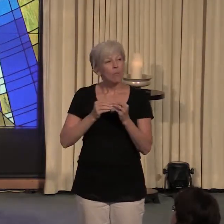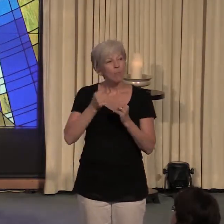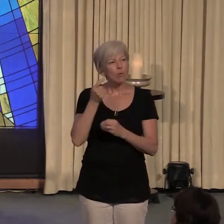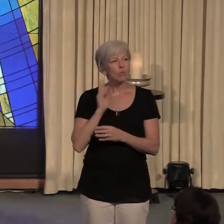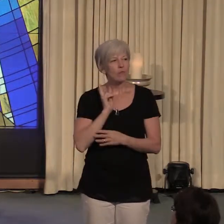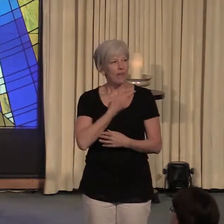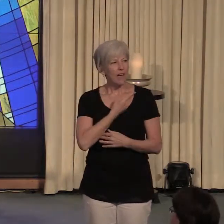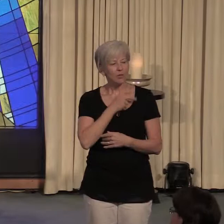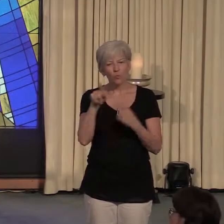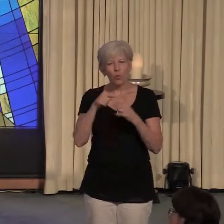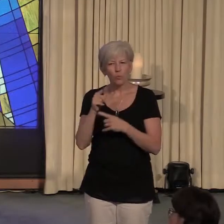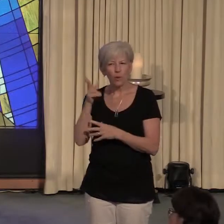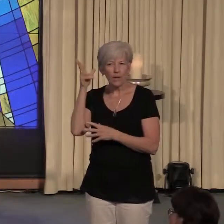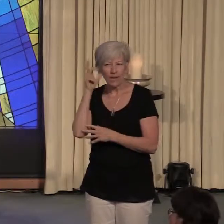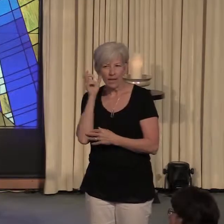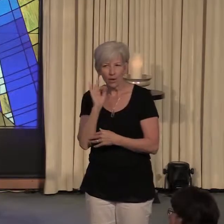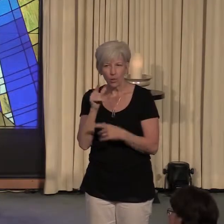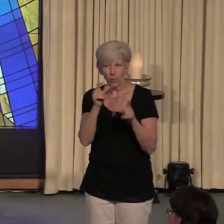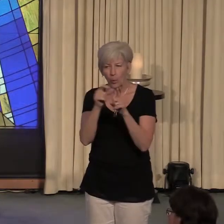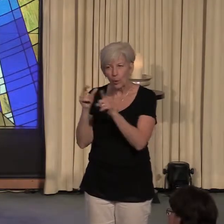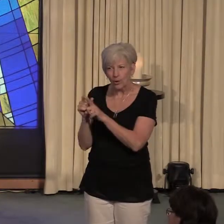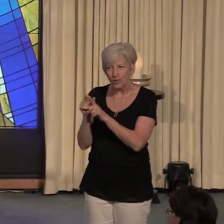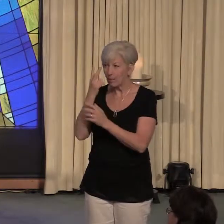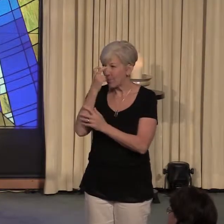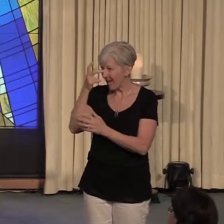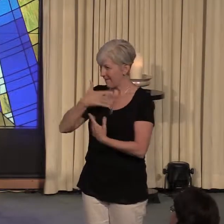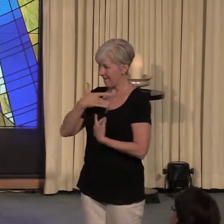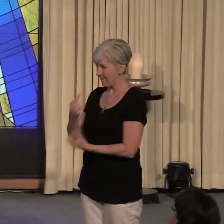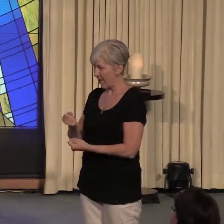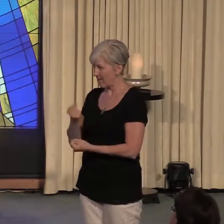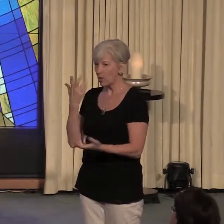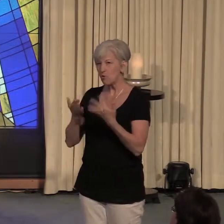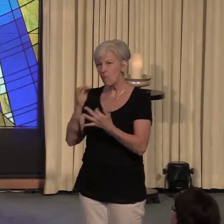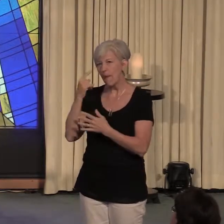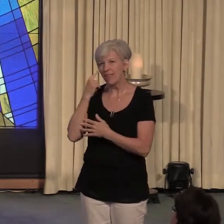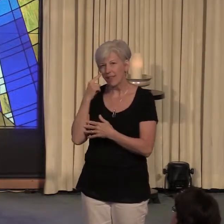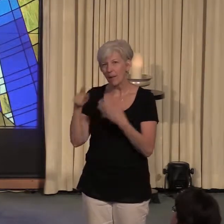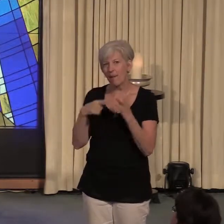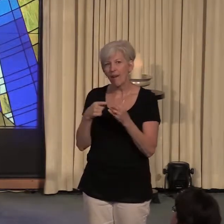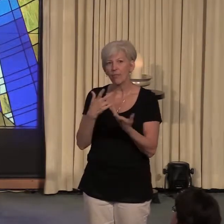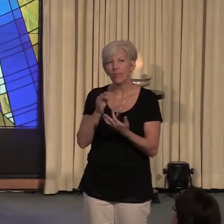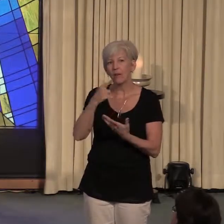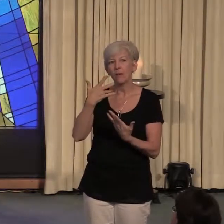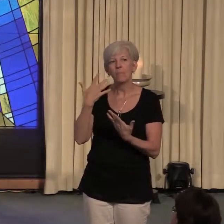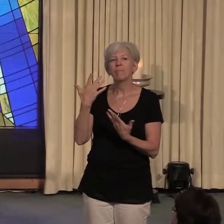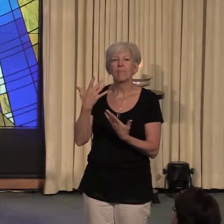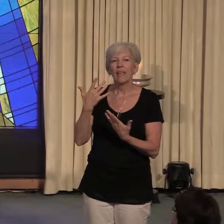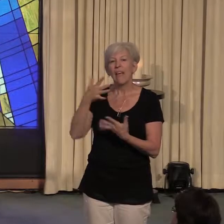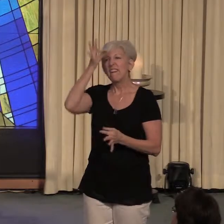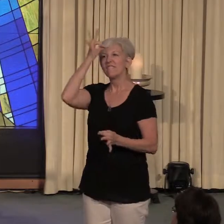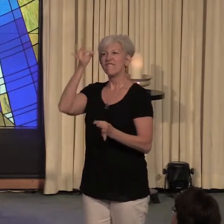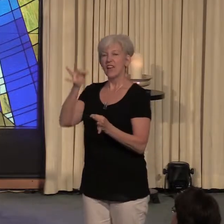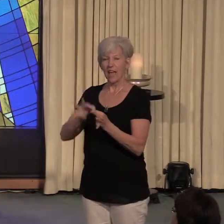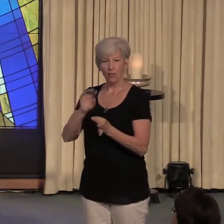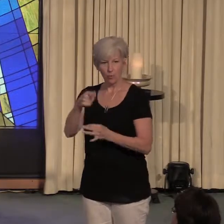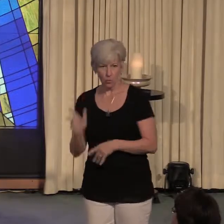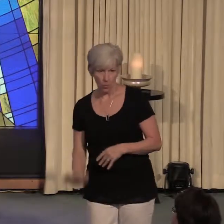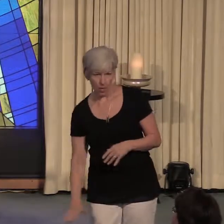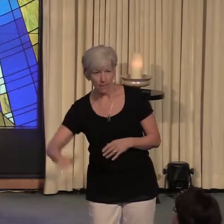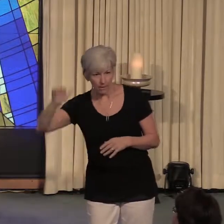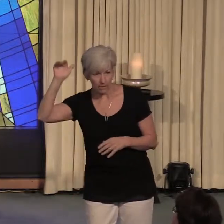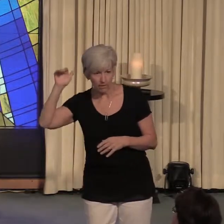blind faith, may think of the faith that we grew up in, right? The faith family that we grew up in, because they ask you to